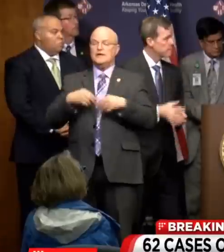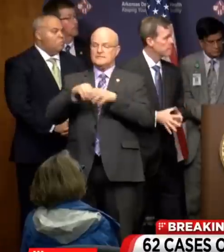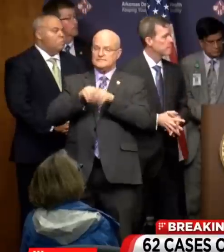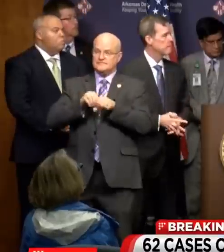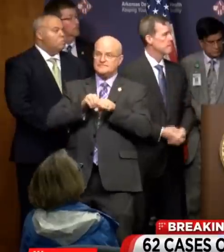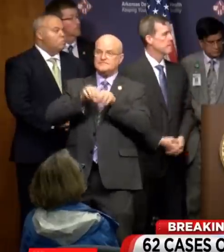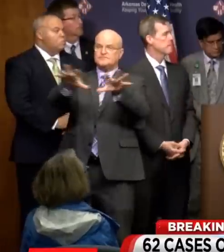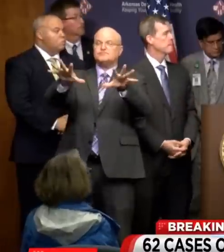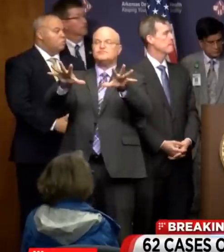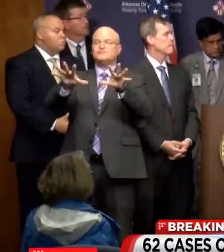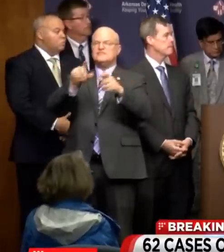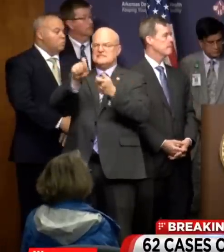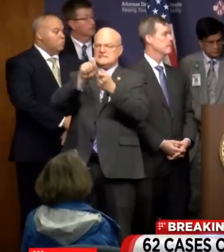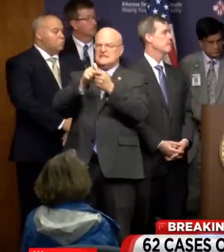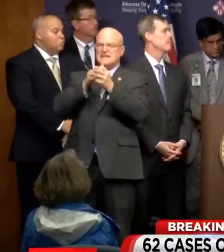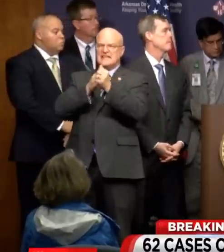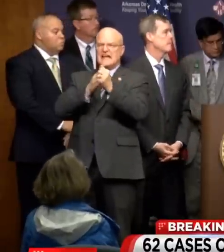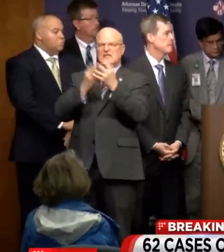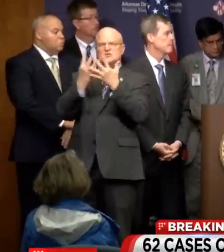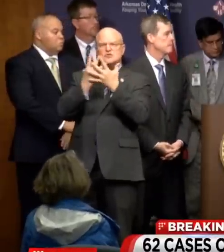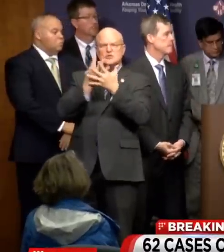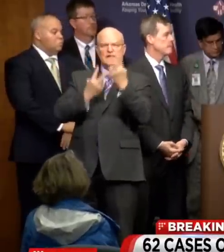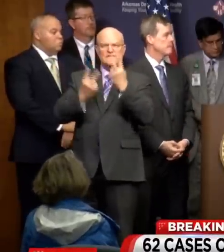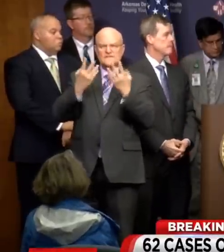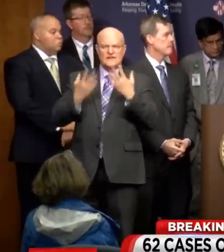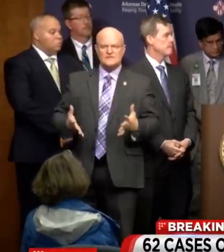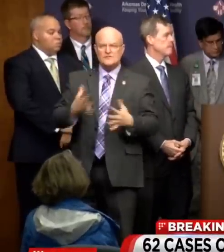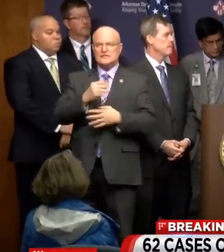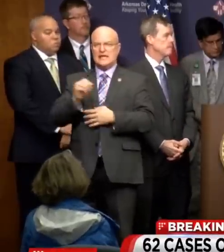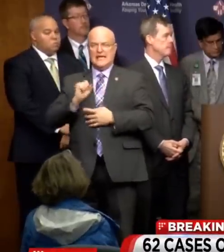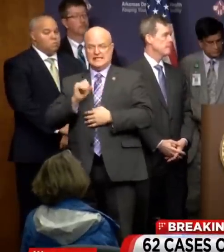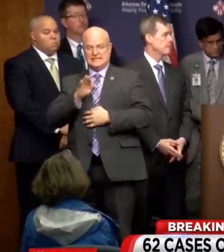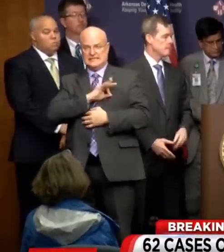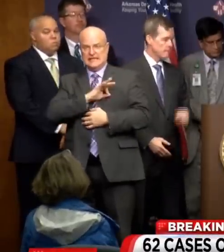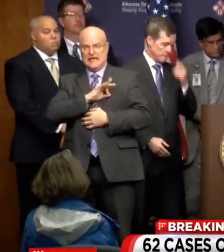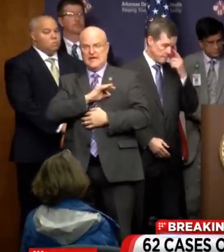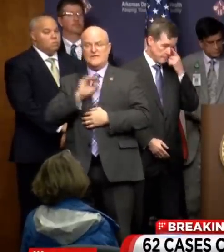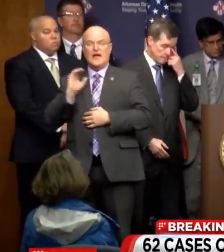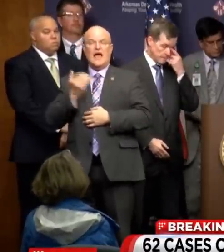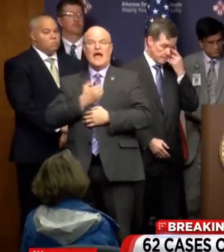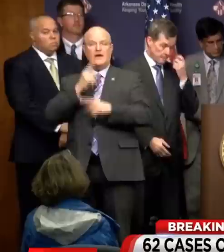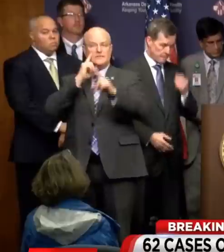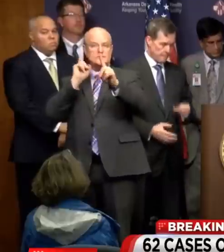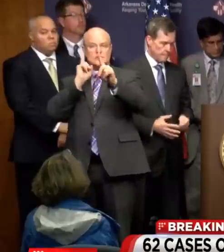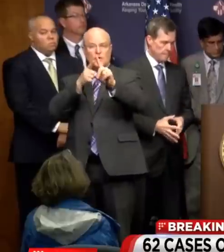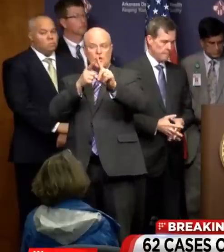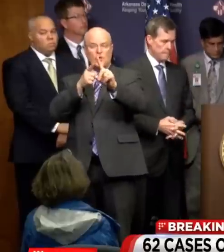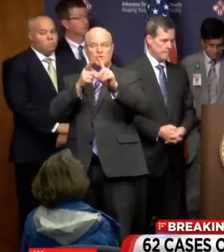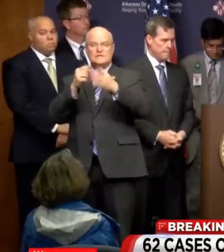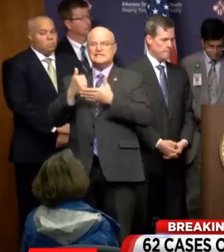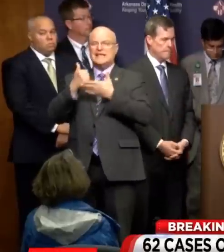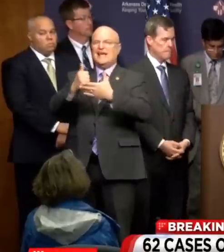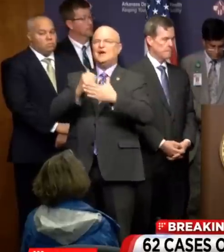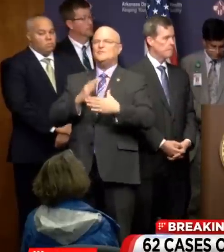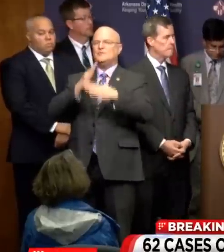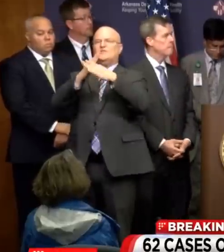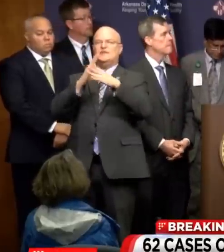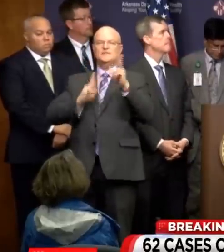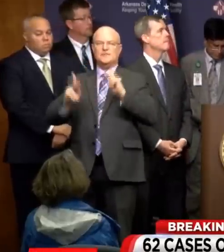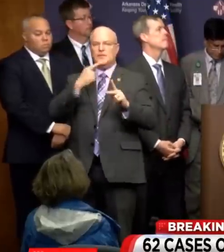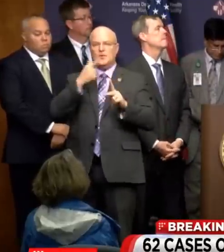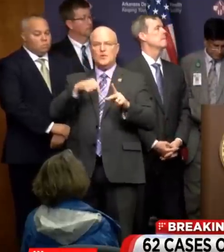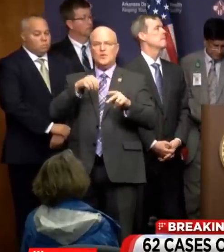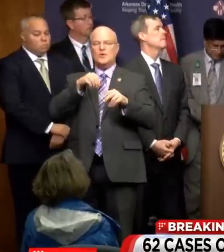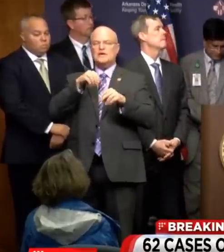some specific guidance on screening visitors and staff. Our objective is to help prevent people